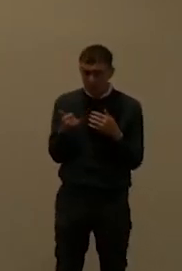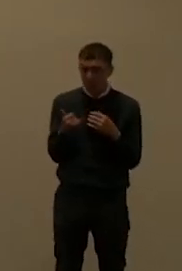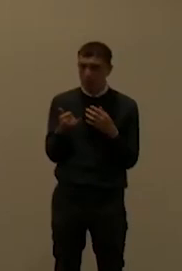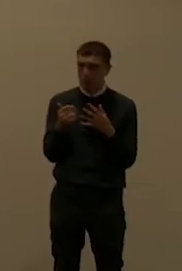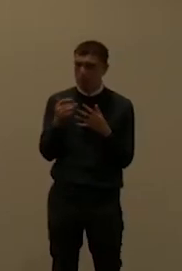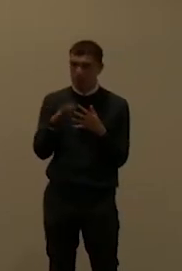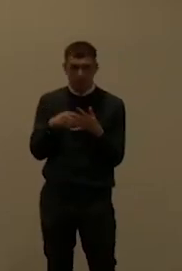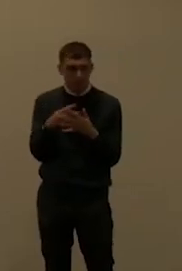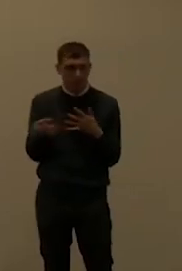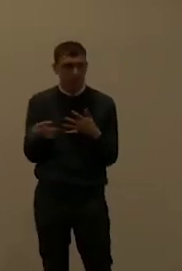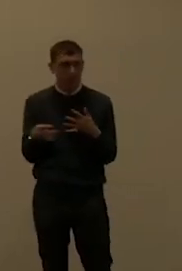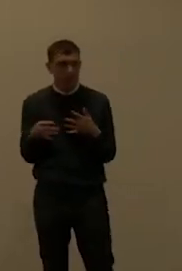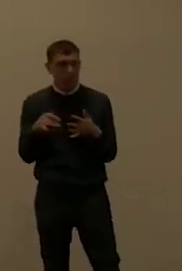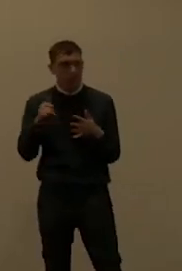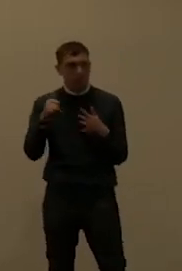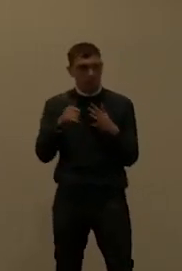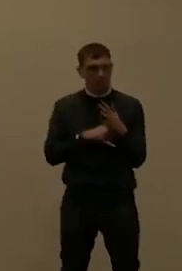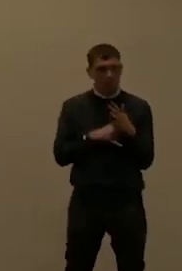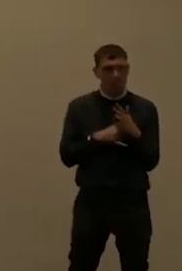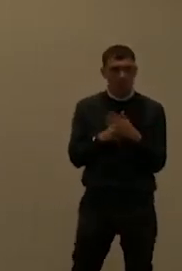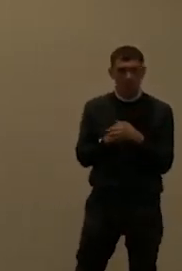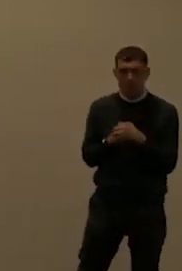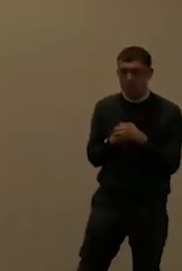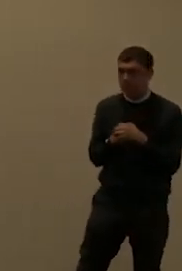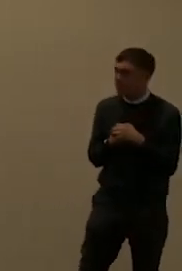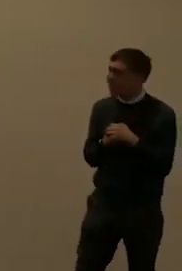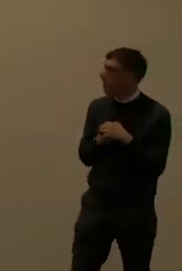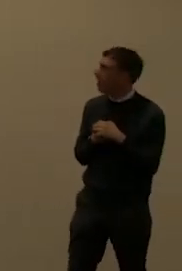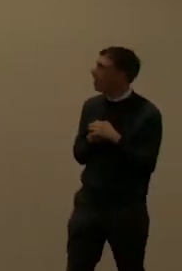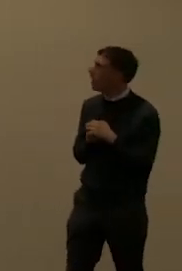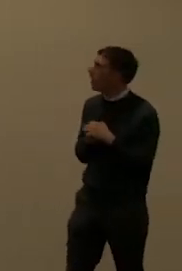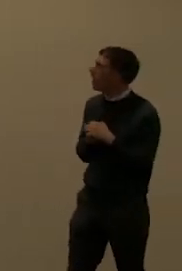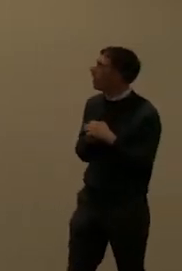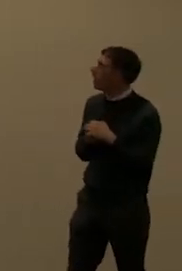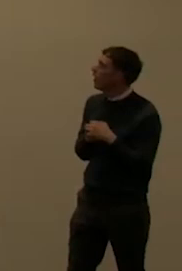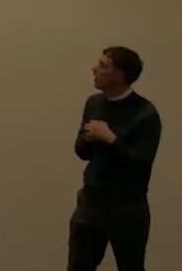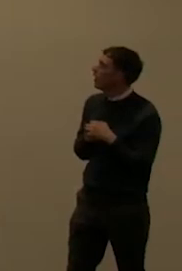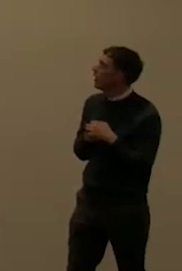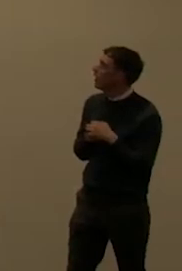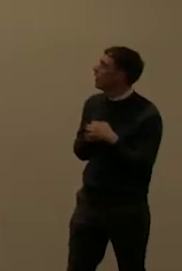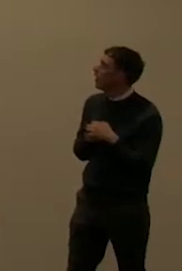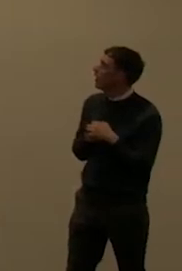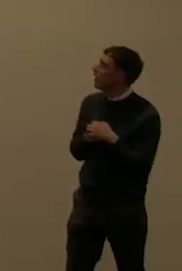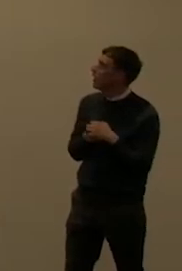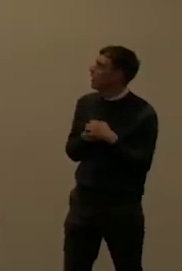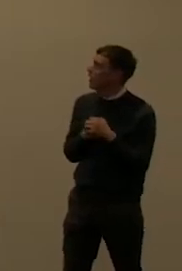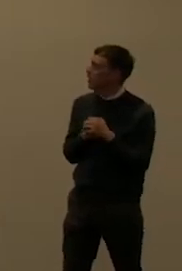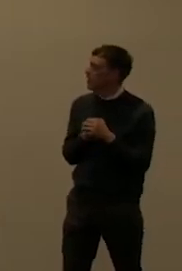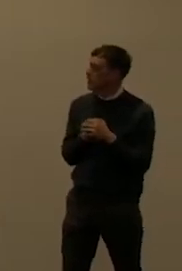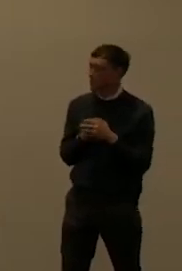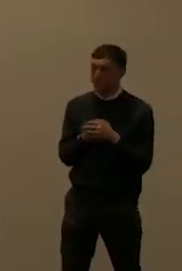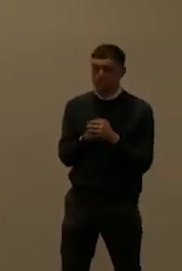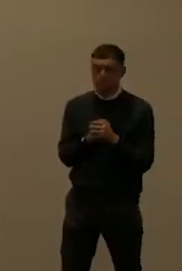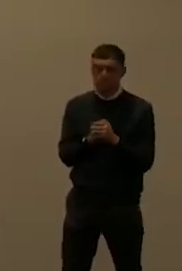if you want to provision the whole configuration. In this case, I have here my virtual WAN configuration. My virtual